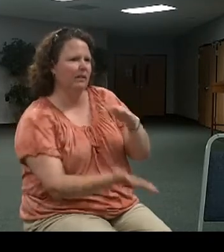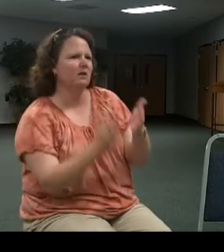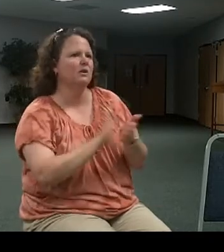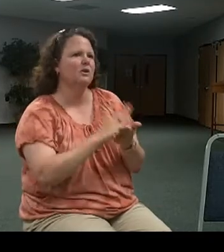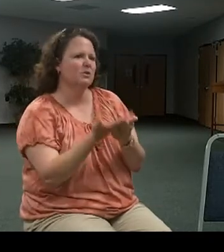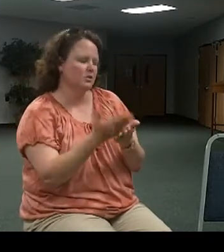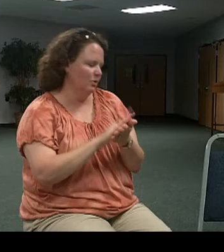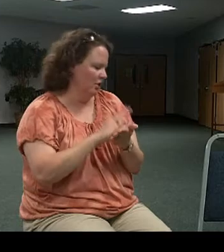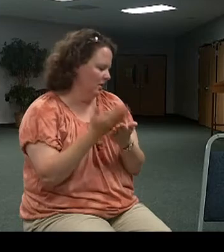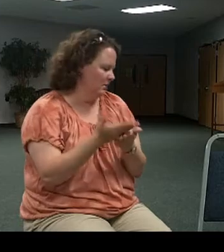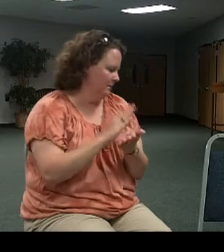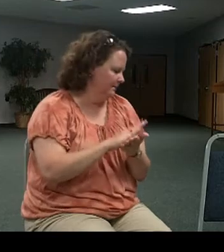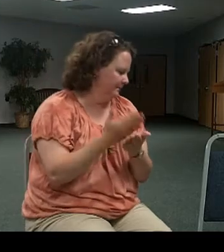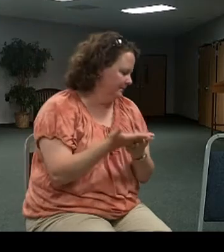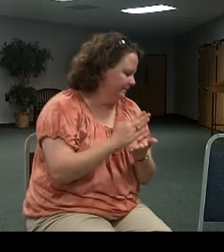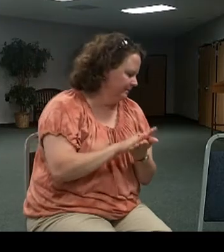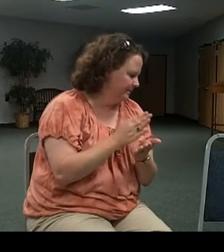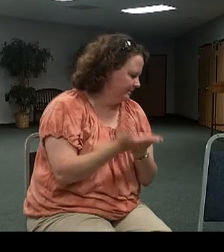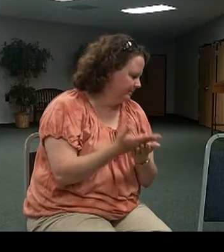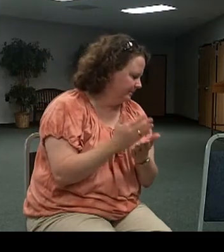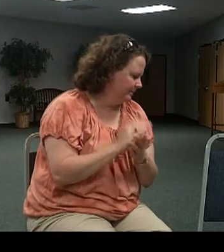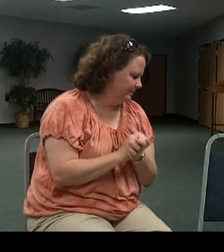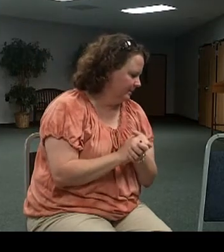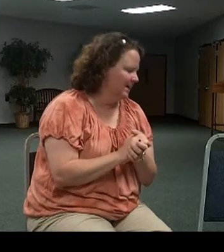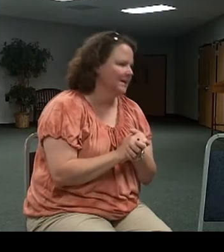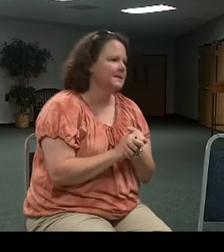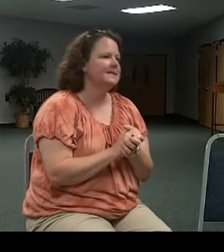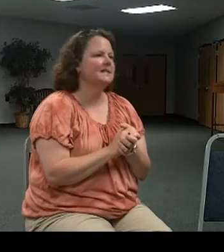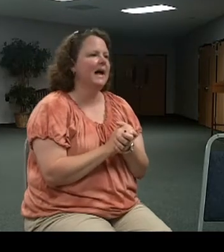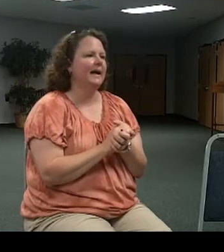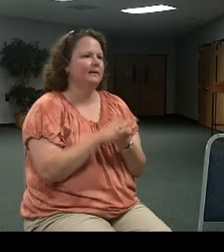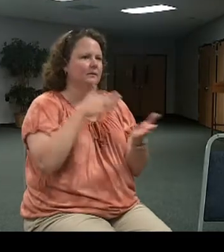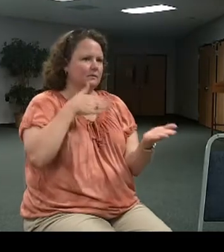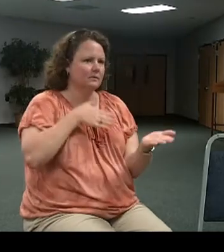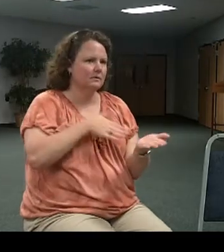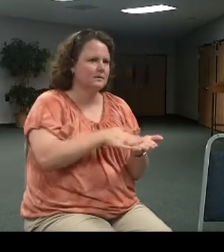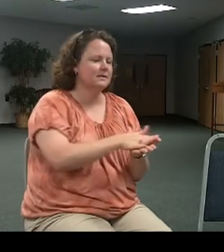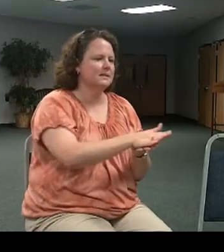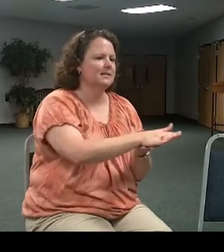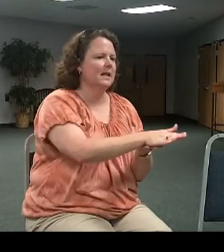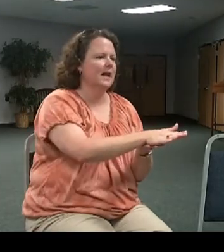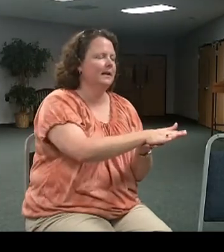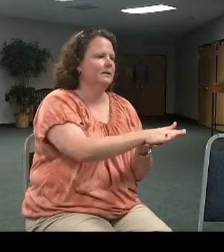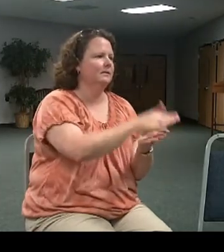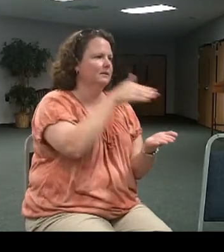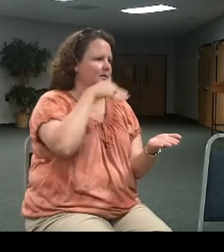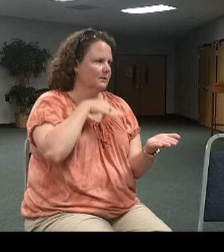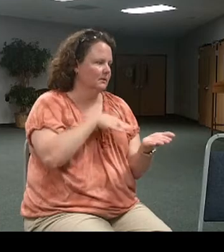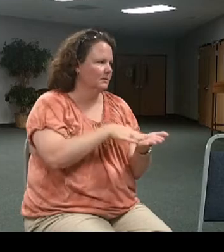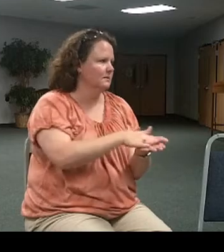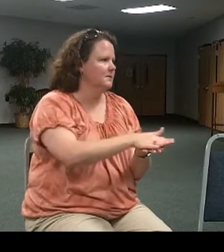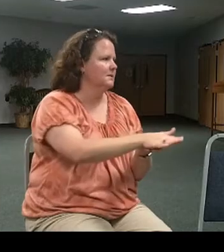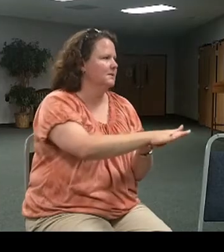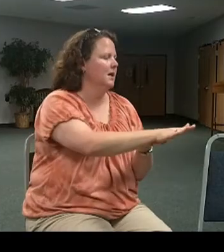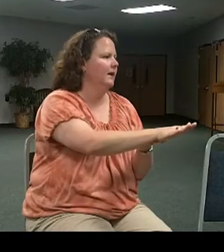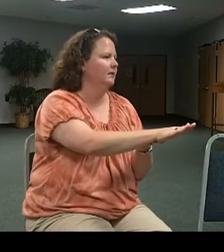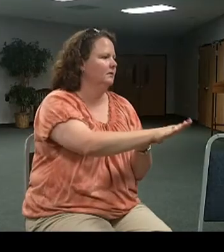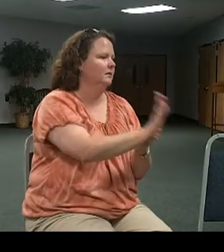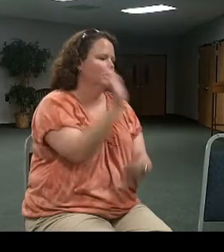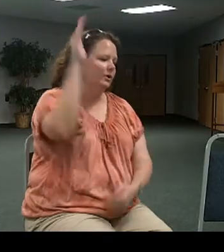in there. So cook. Slide. slide, slide. Or